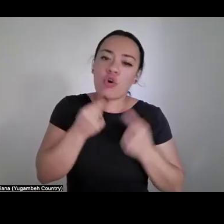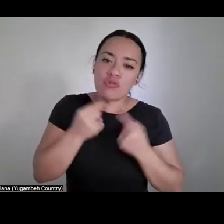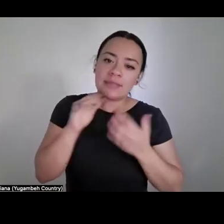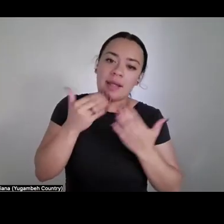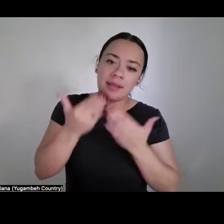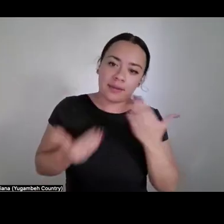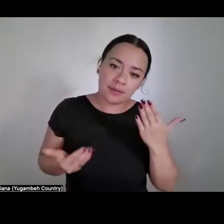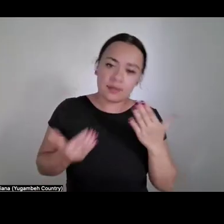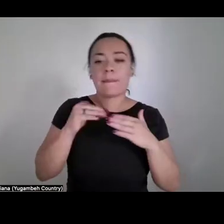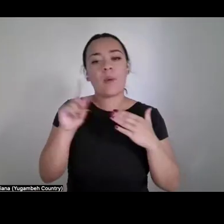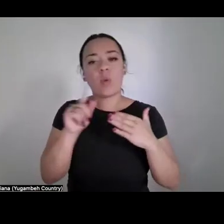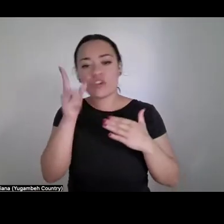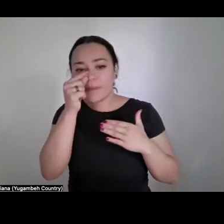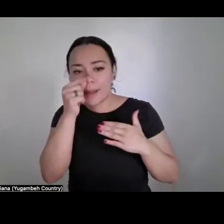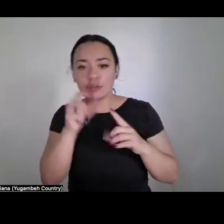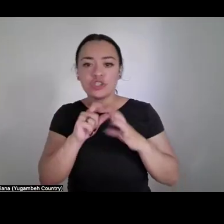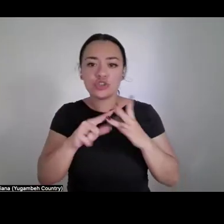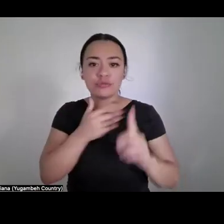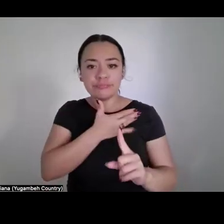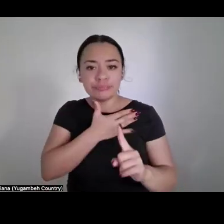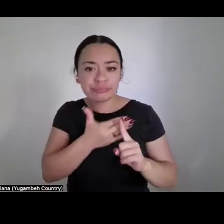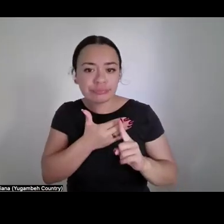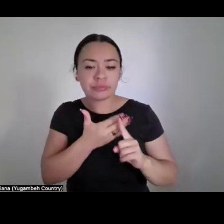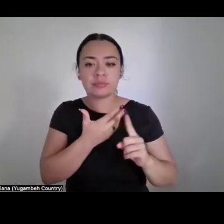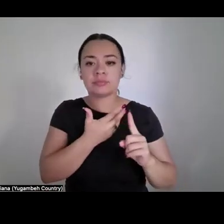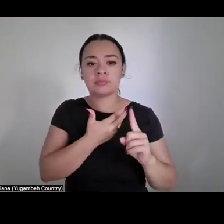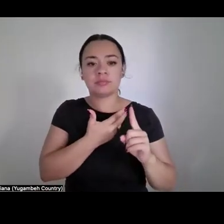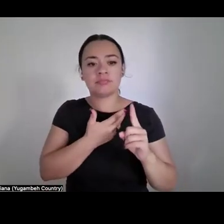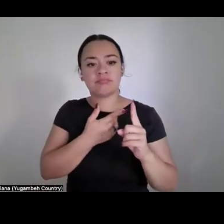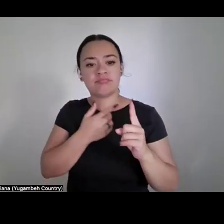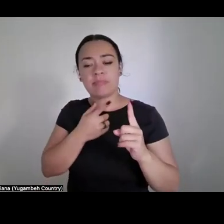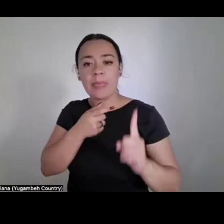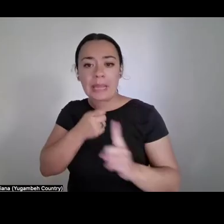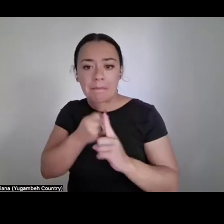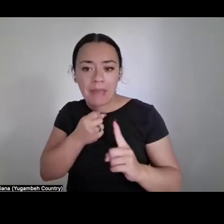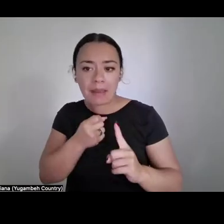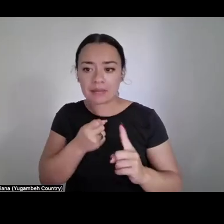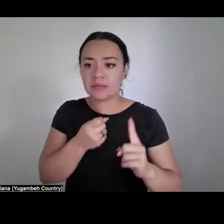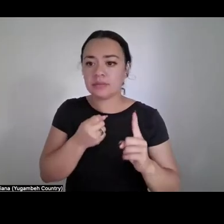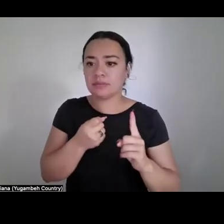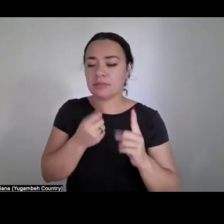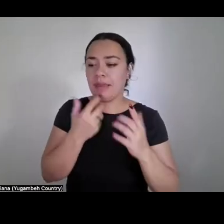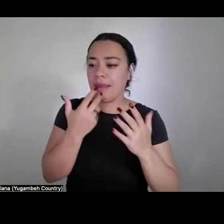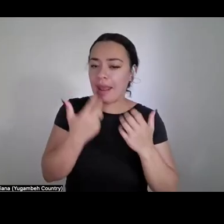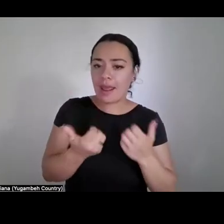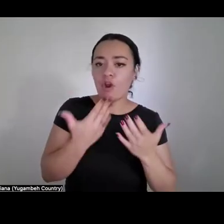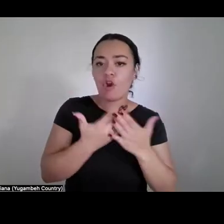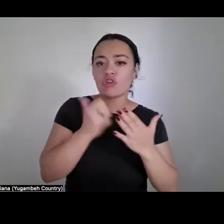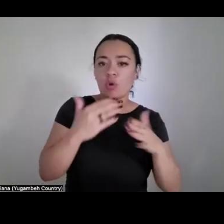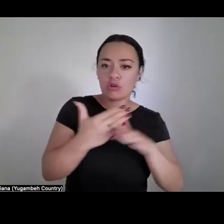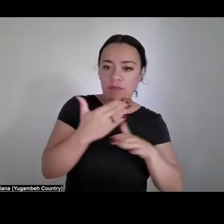you've been able to do as part of the fellowship, the impact that's had on your career and the communities that you've engaged